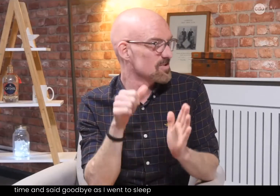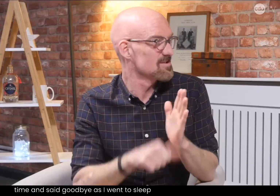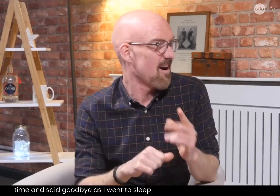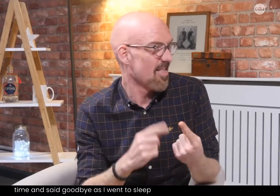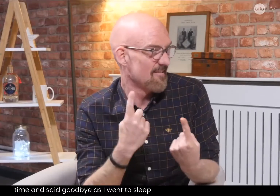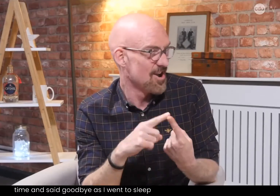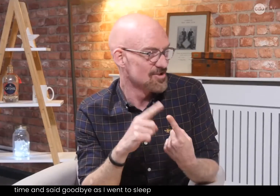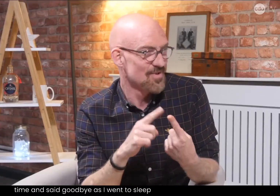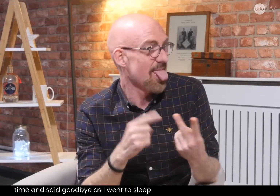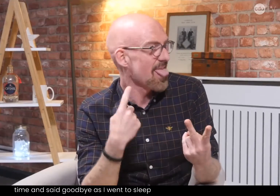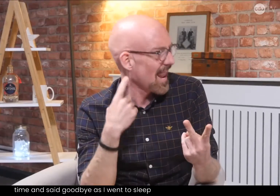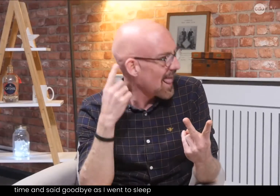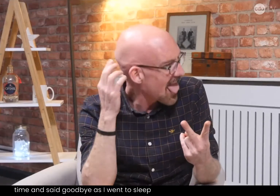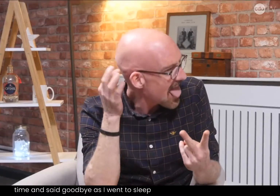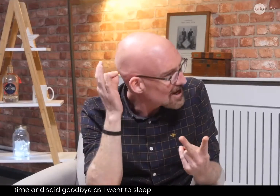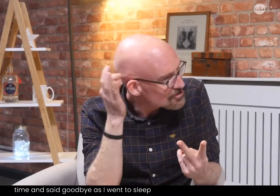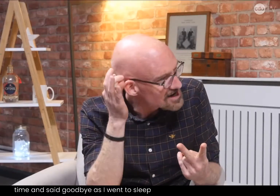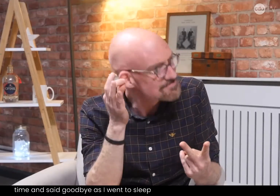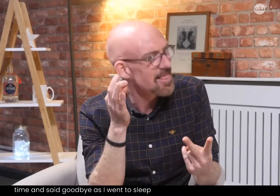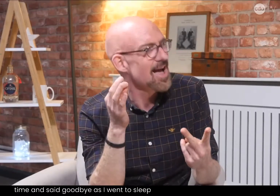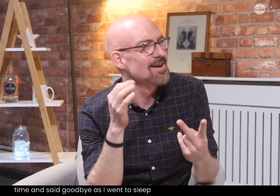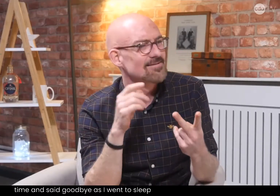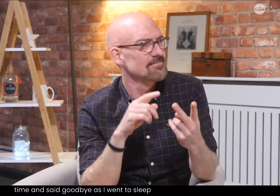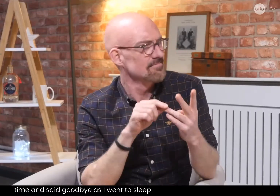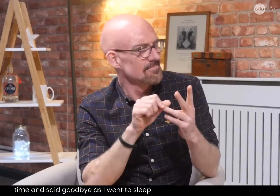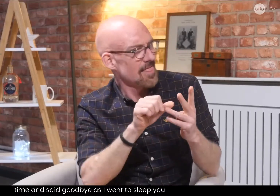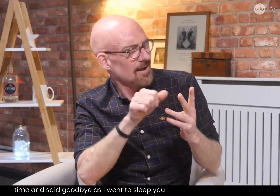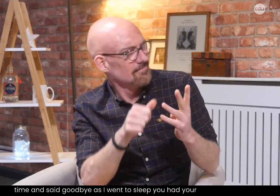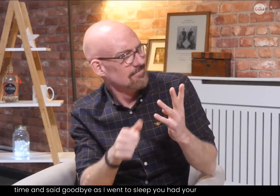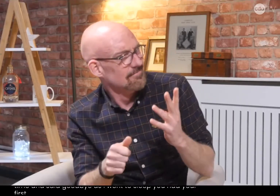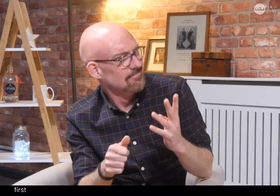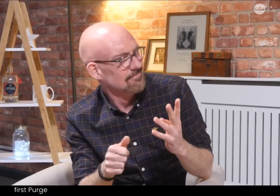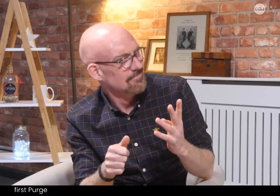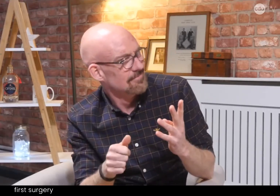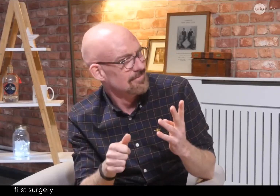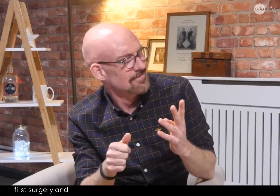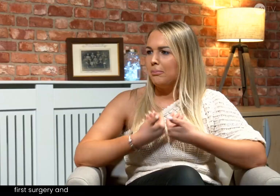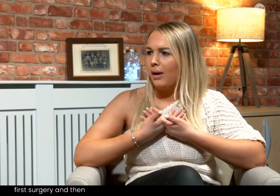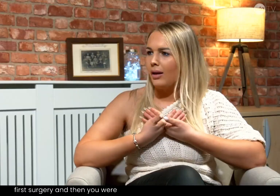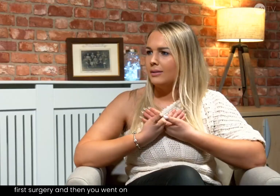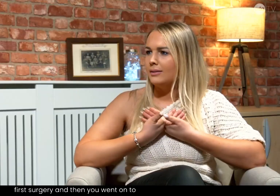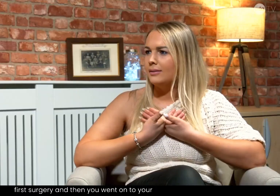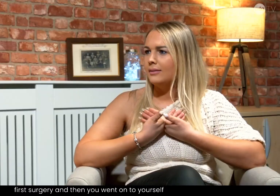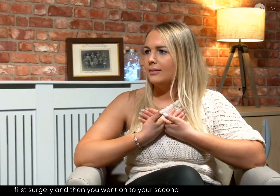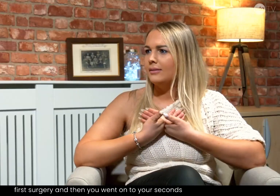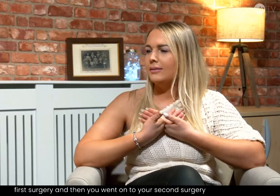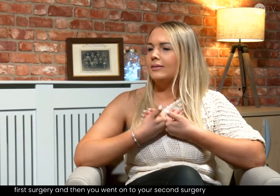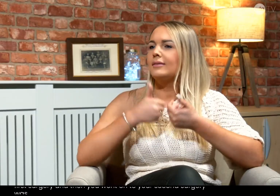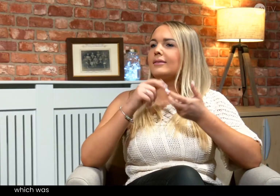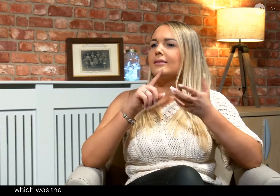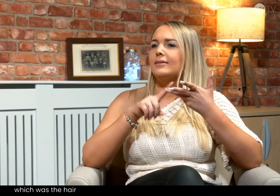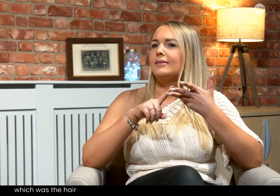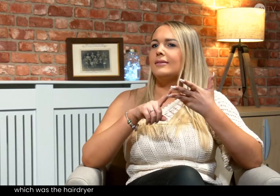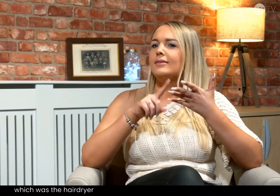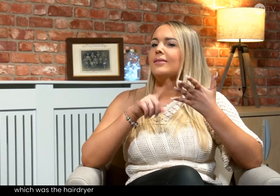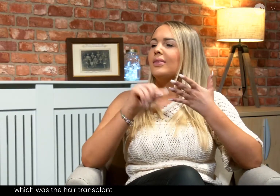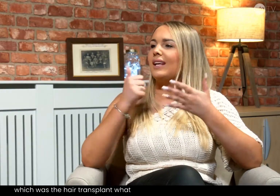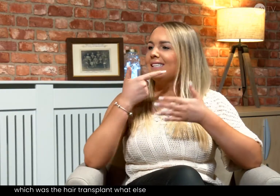So then after that, you had your first surgery and then you went on to your second surgery, which was the hair transplant. What else have you had done? I've